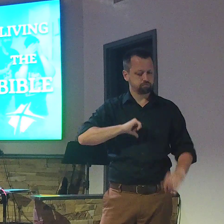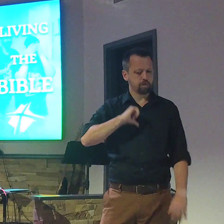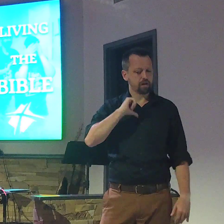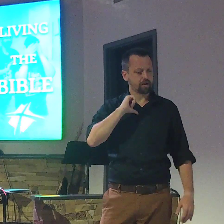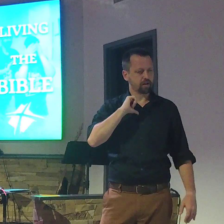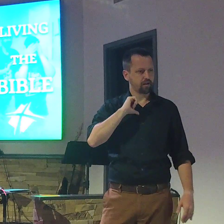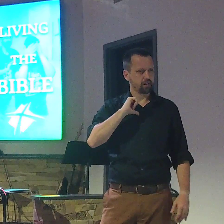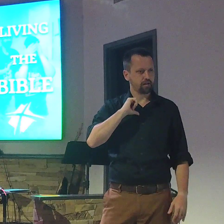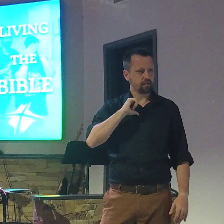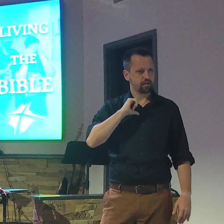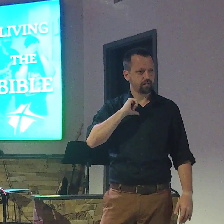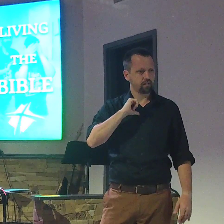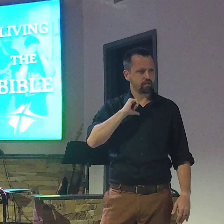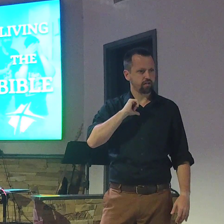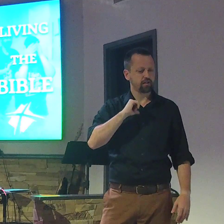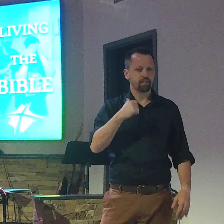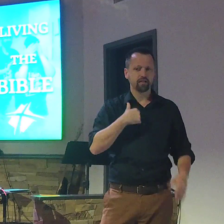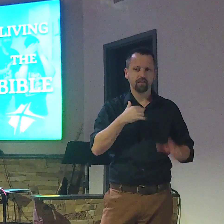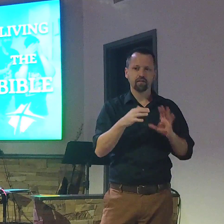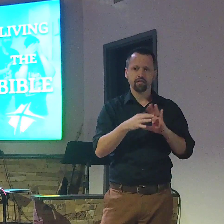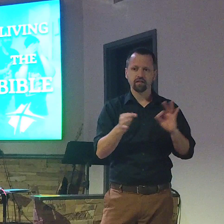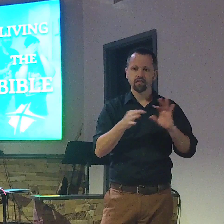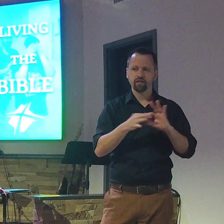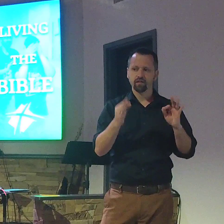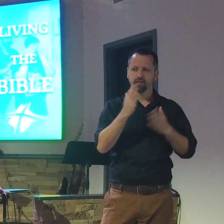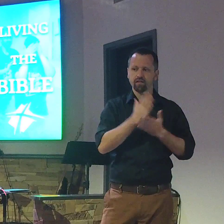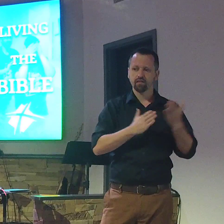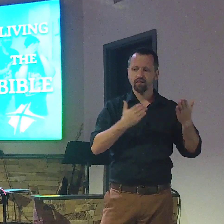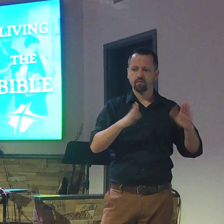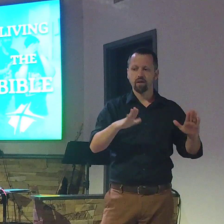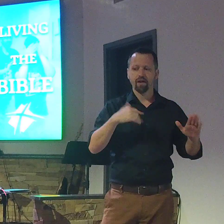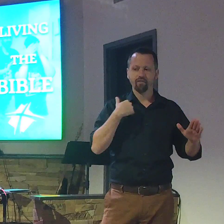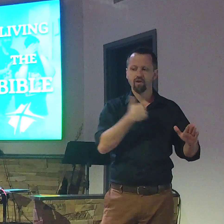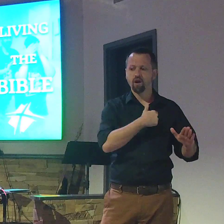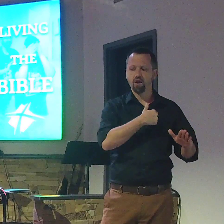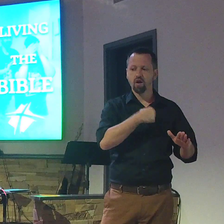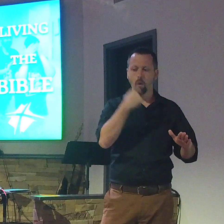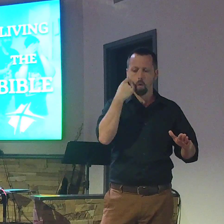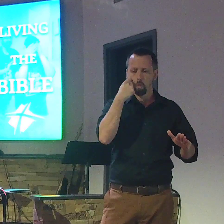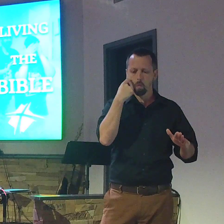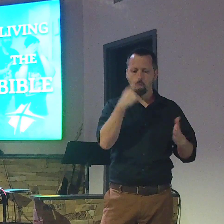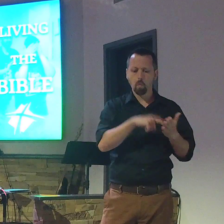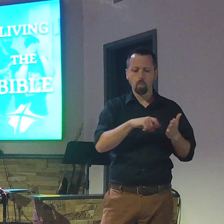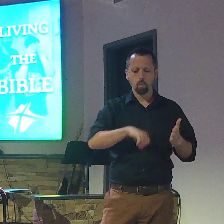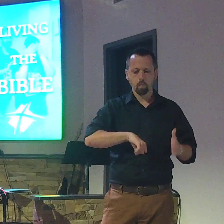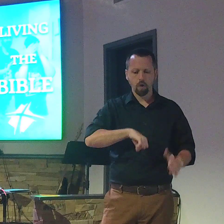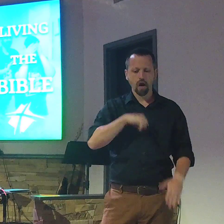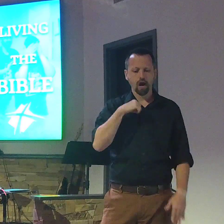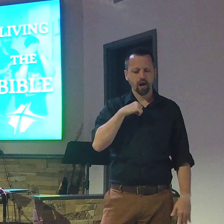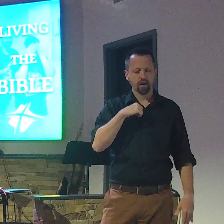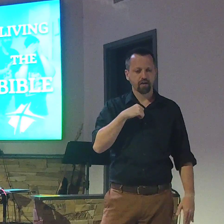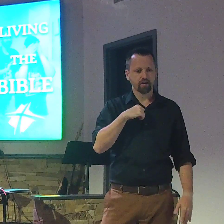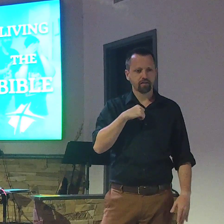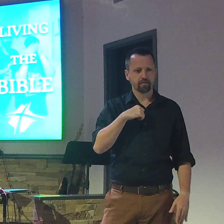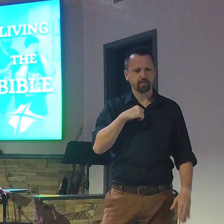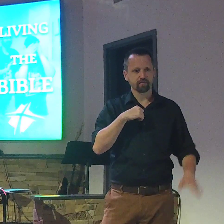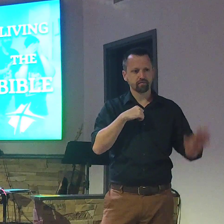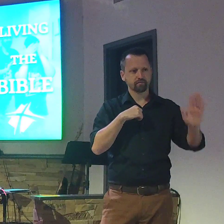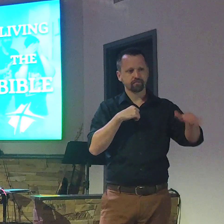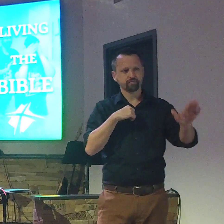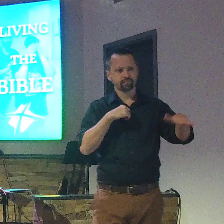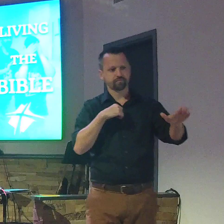I'm going to tell you about some things, some ways for us to be able to notice if pride is a problem in our life. How many of you remember